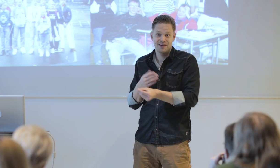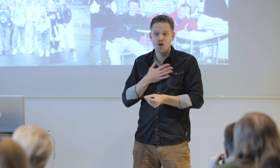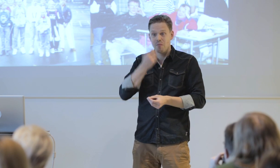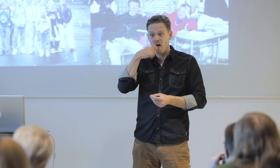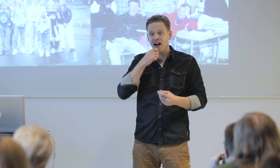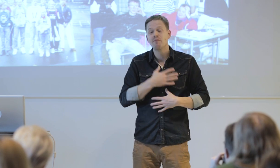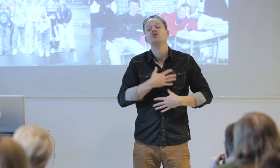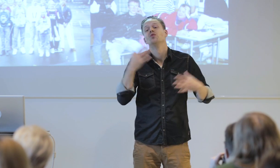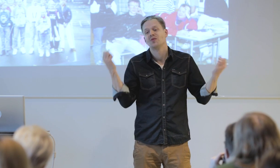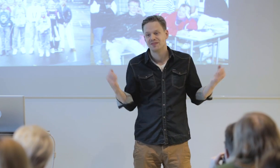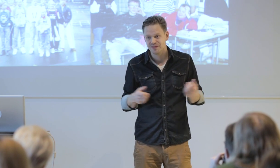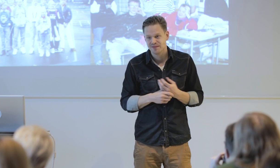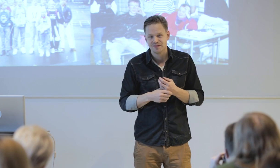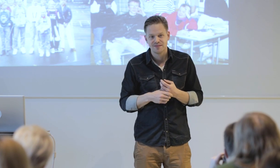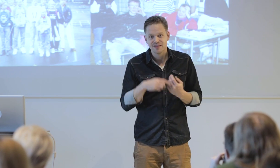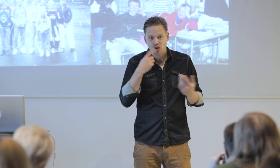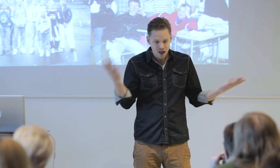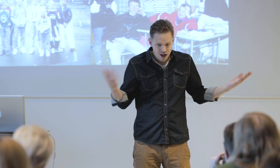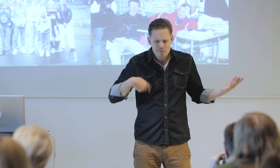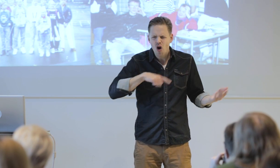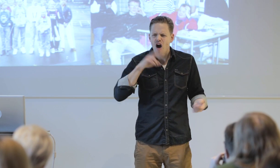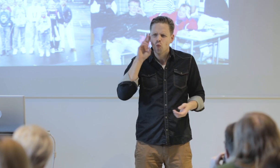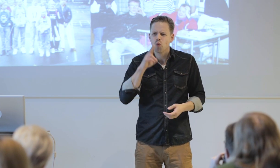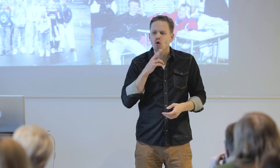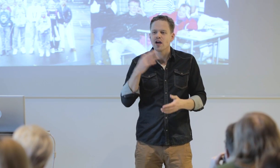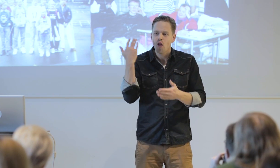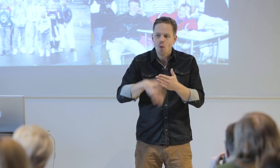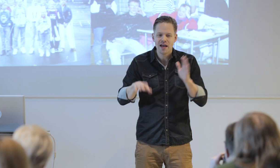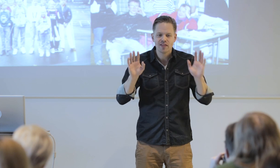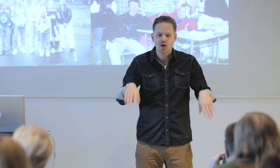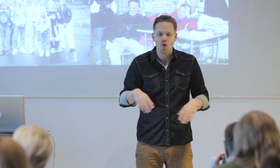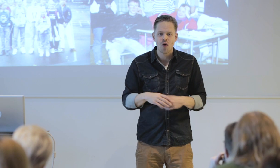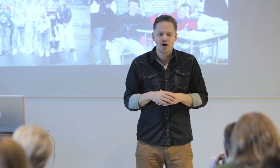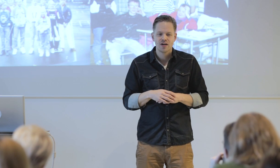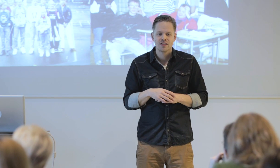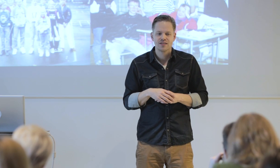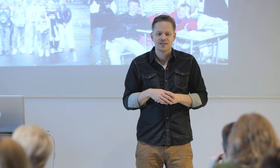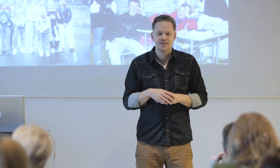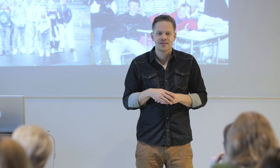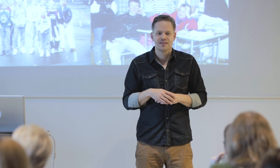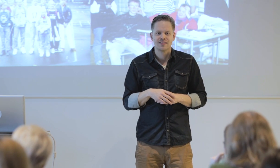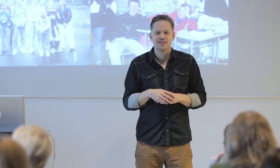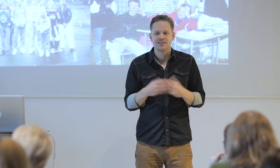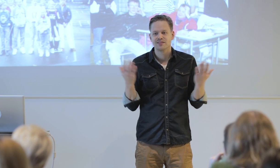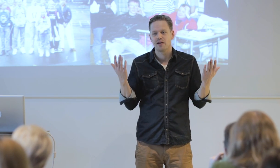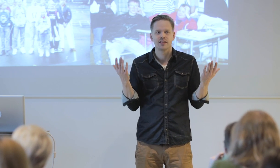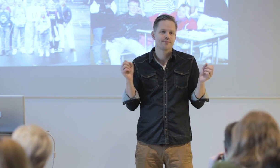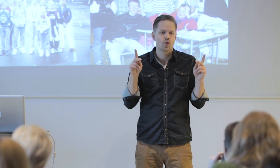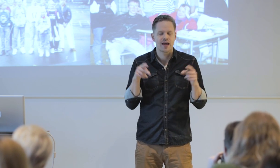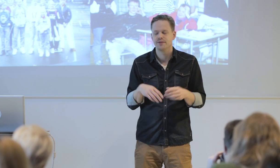parents. My parents were like furious. They said, we are deaf, you need to stop this. I